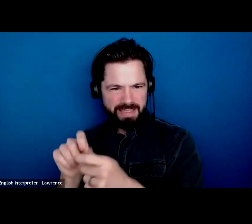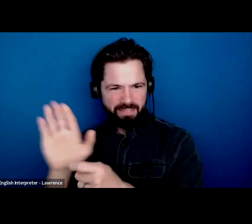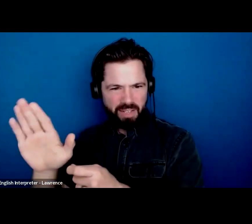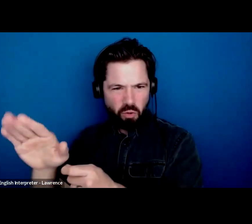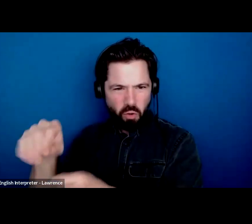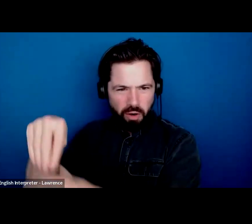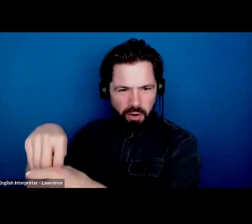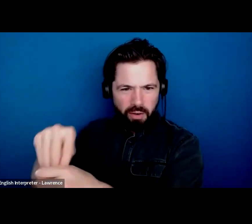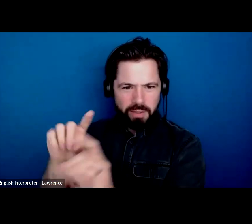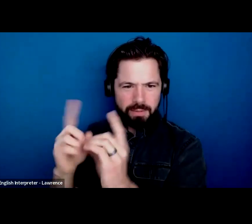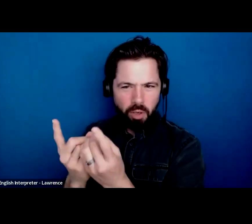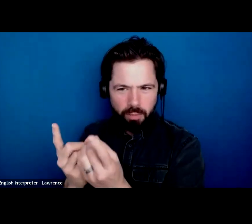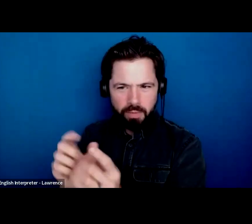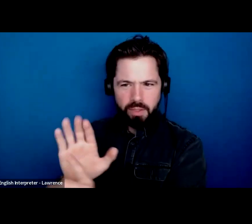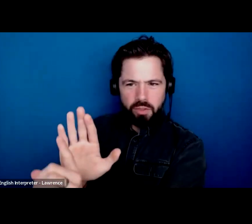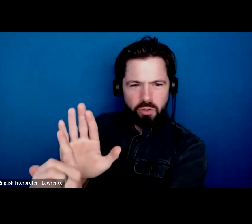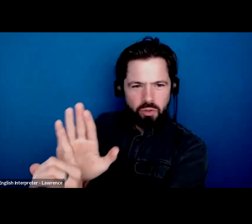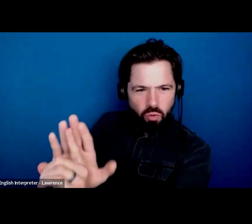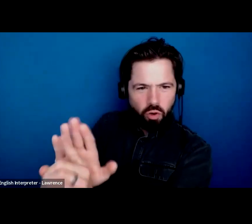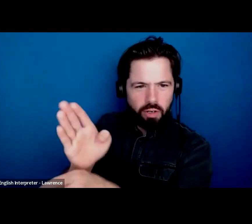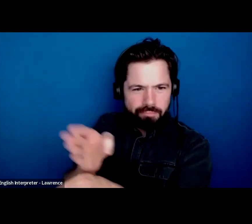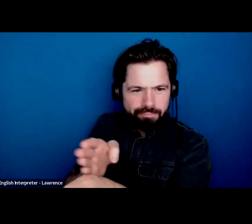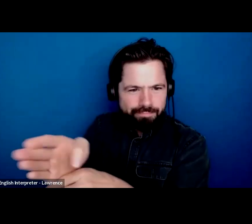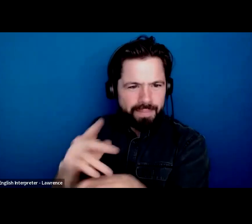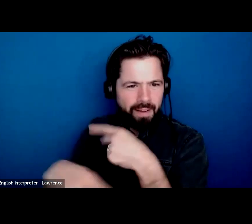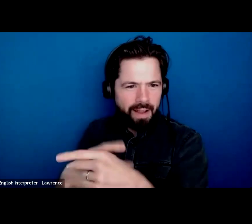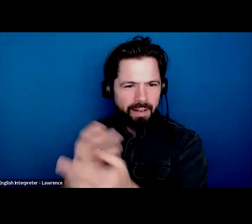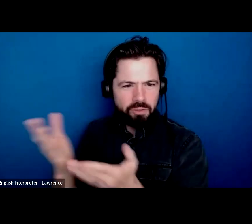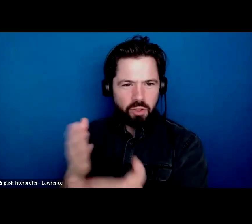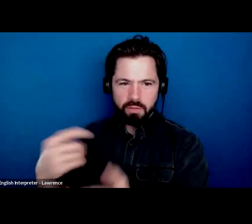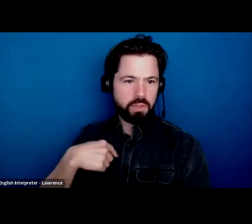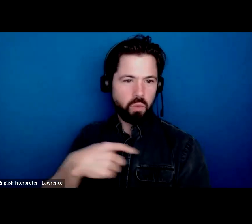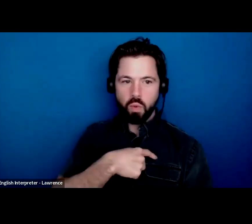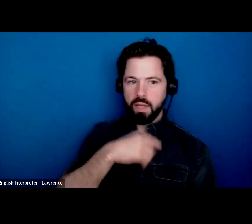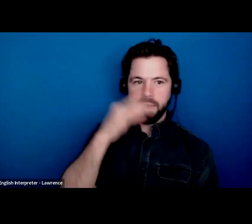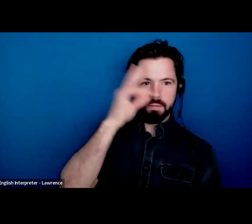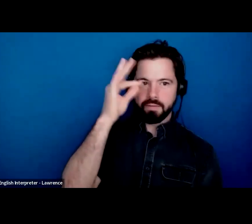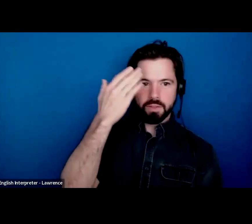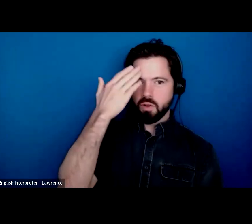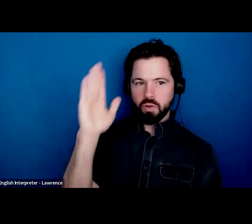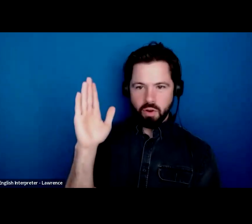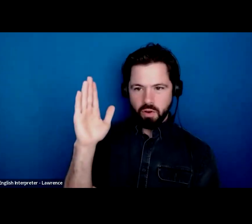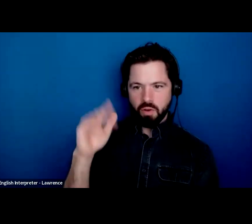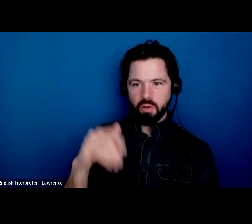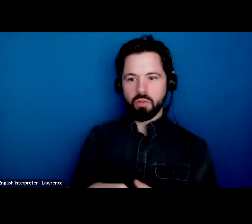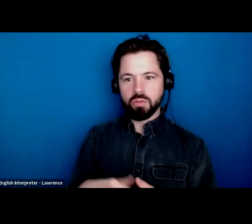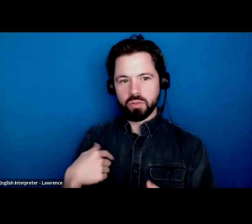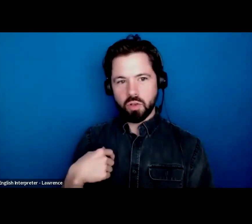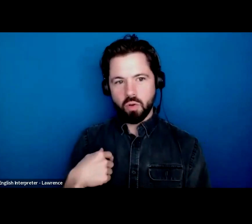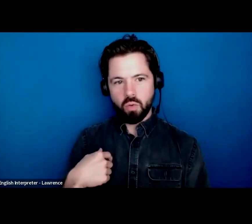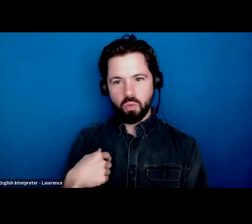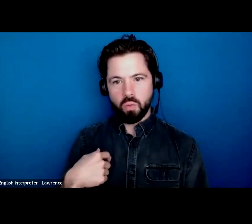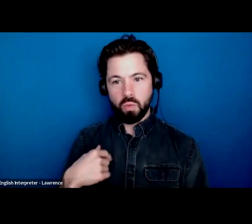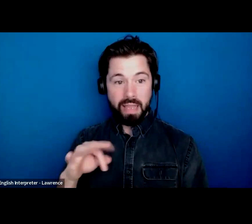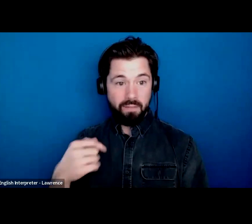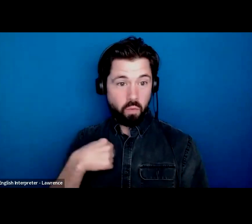within your type of service that you provide where again more specific support from the regional center